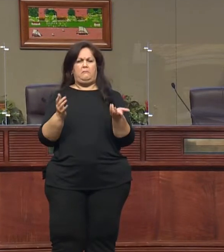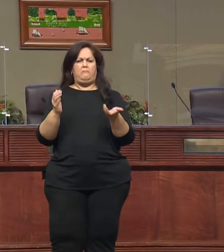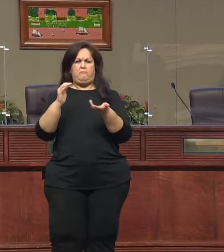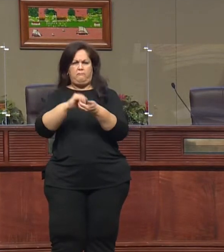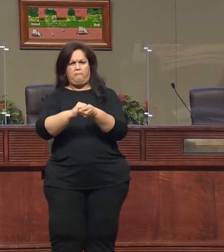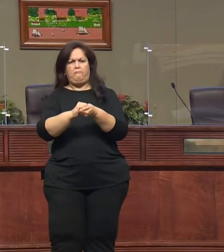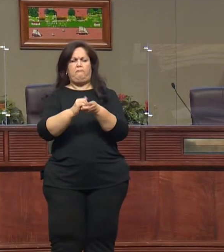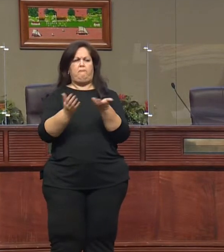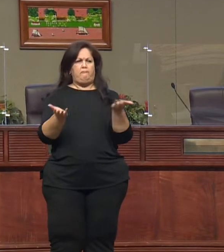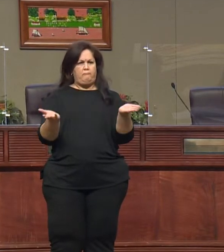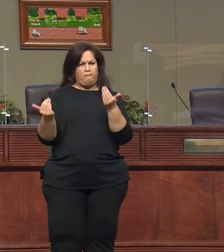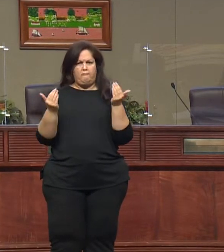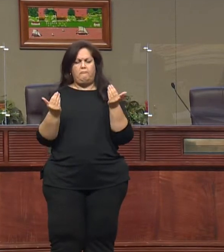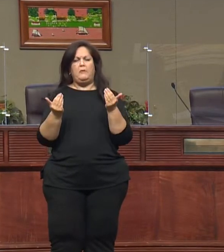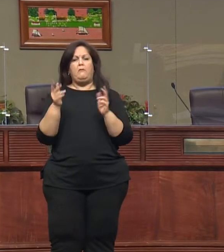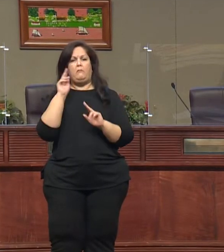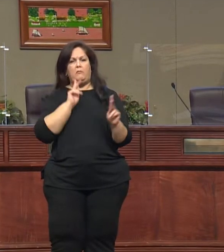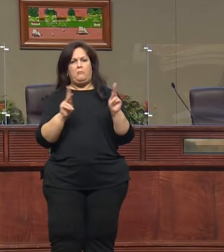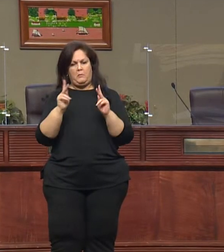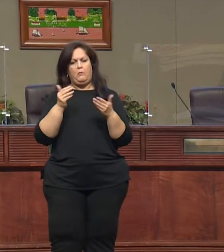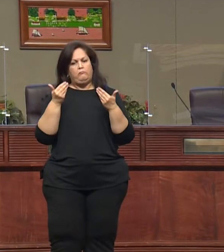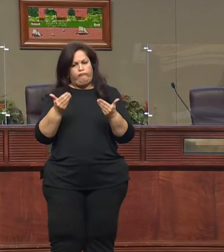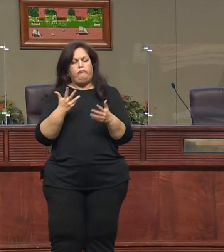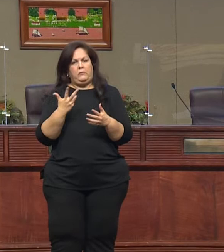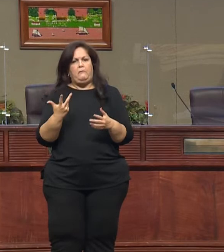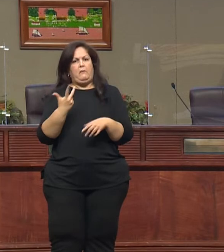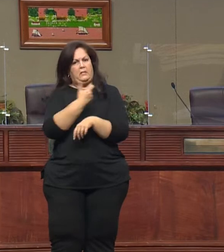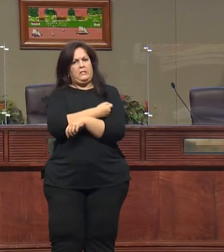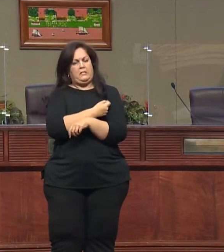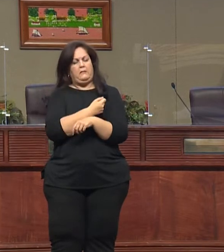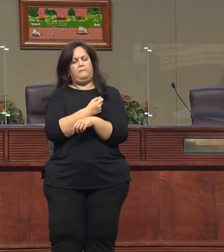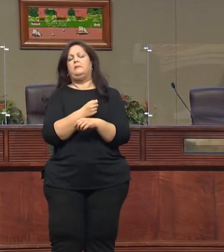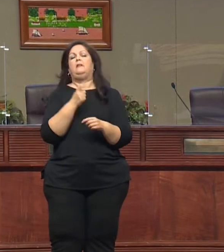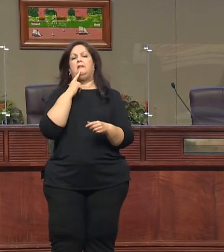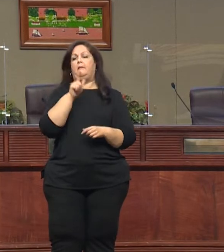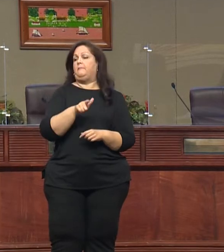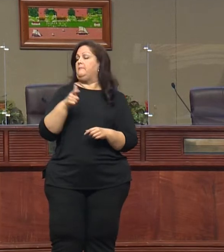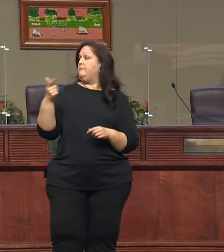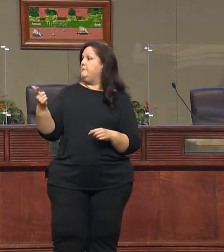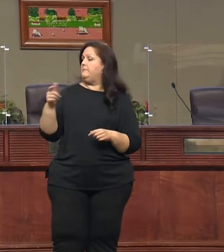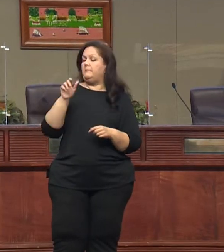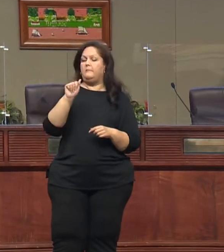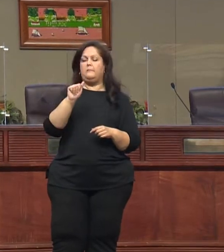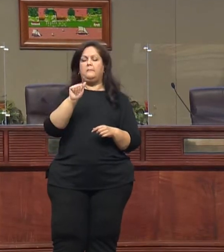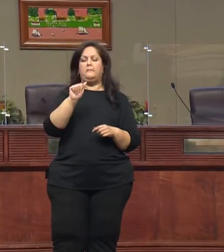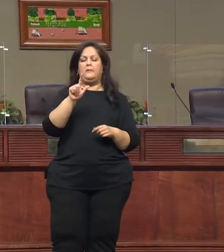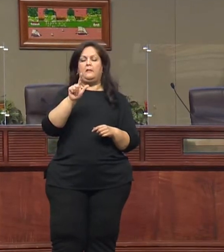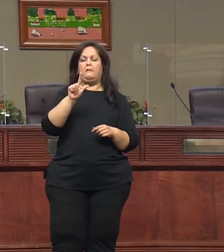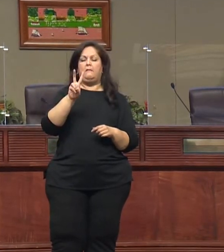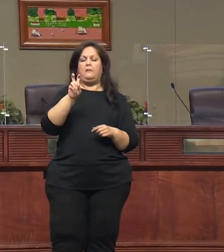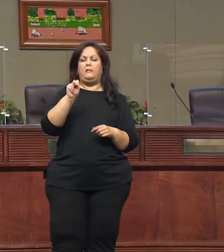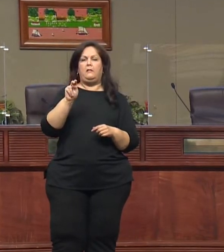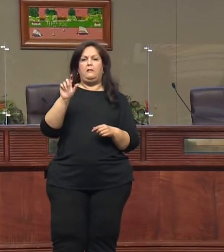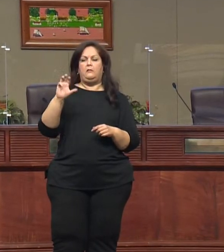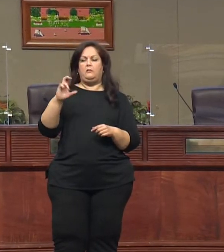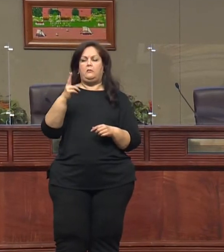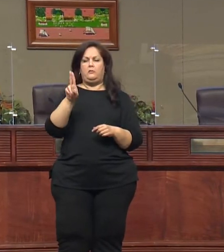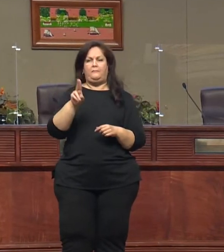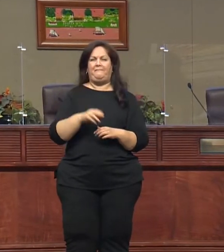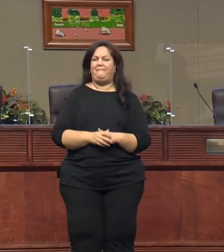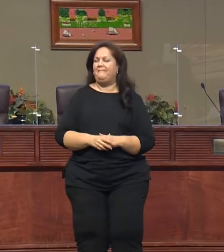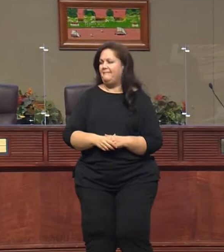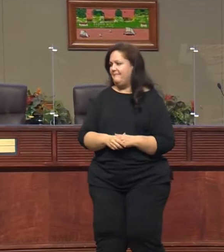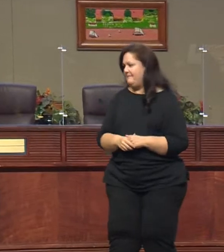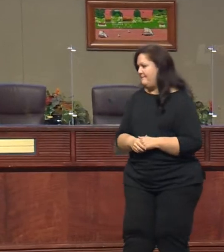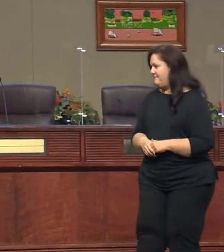to get our residents vaccinated. And with that, I'm going to turn it over to epidemiologist Alvina Chu with